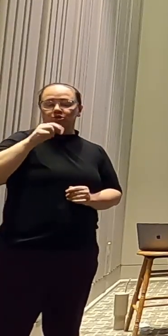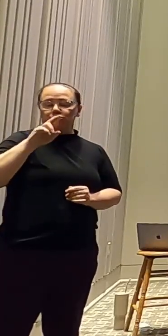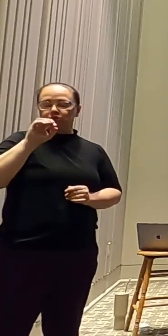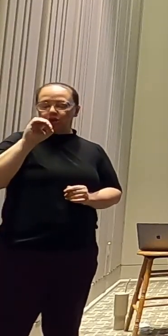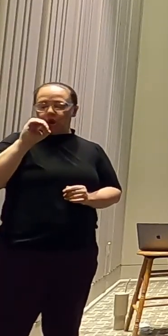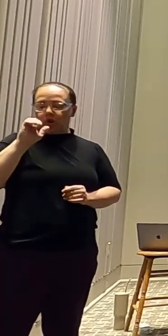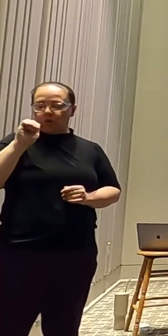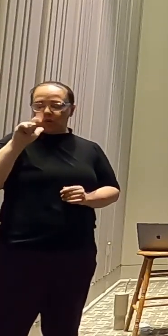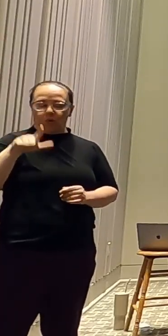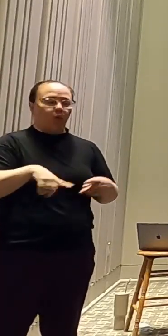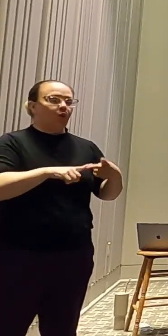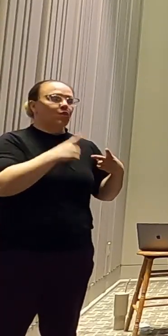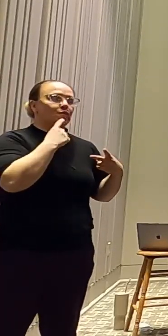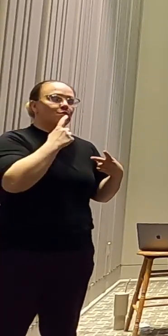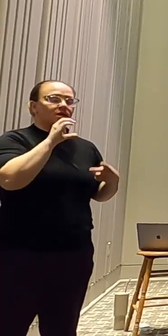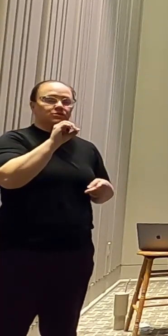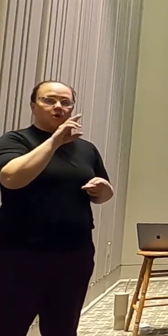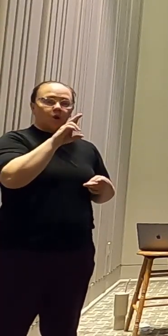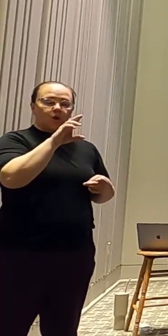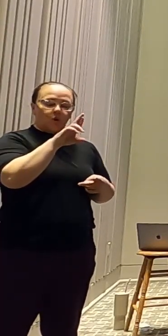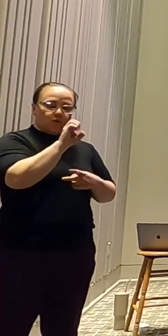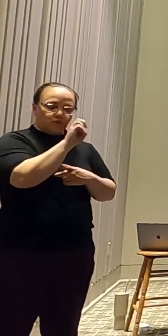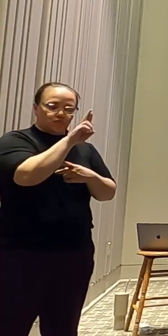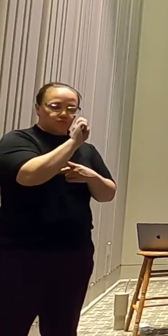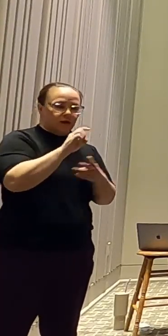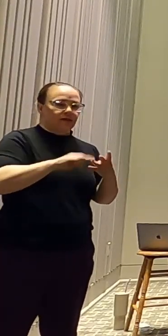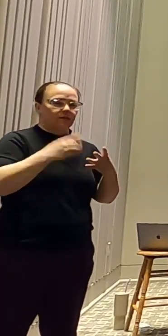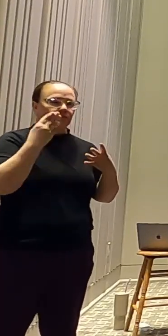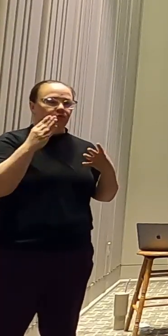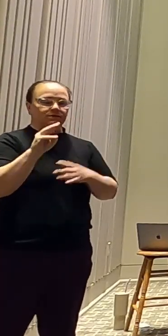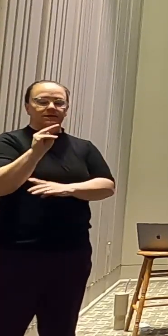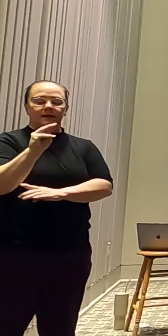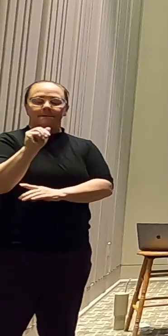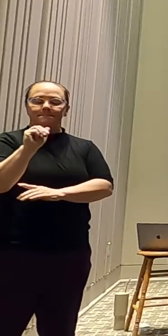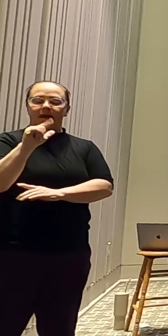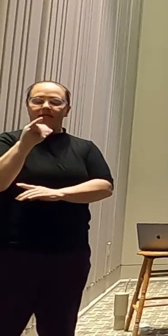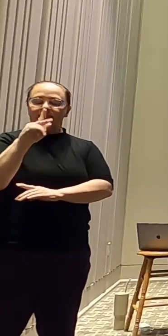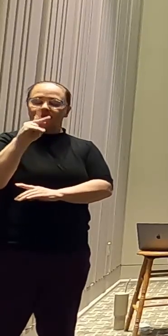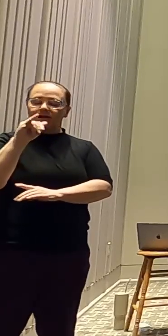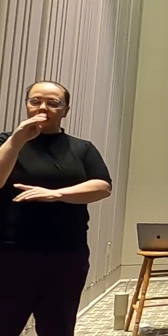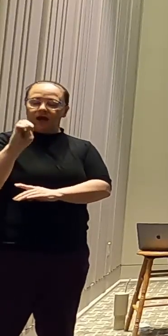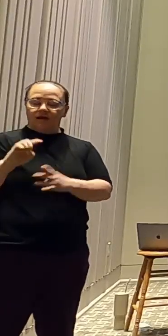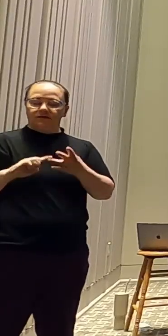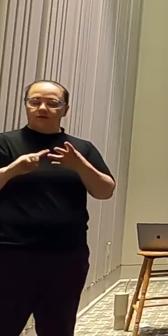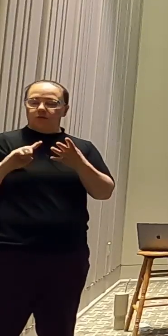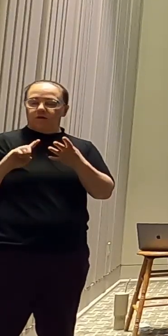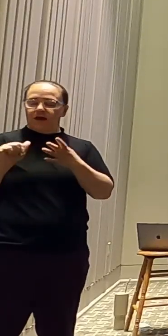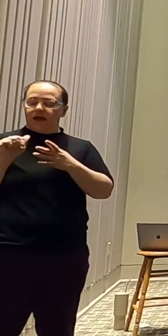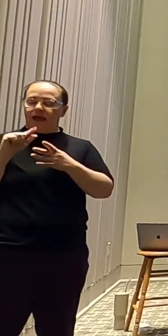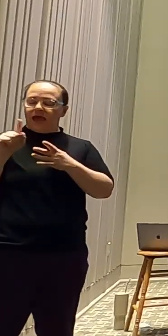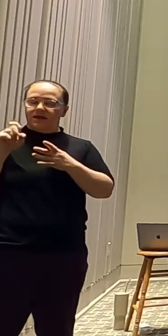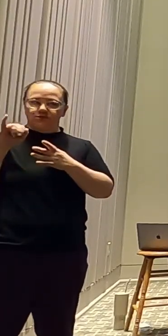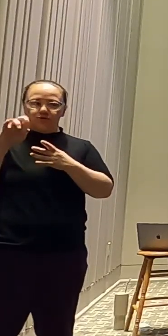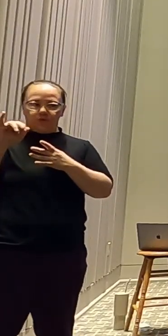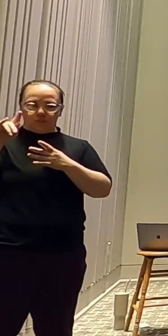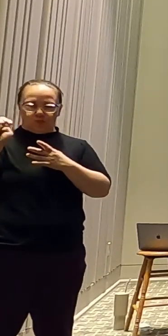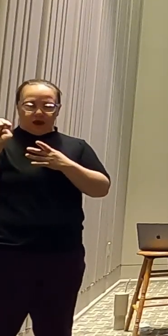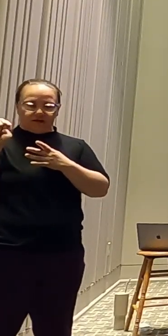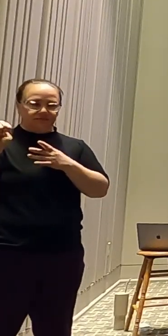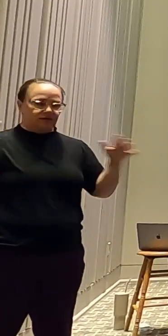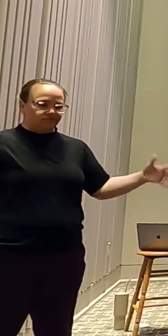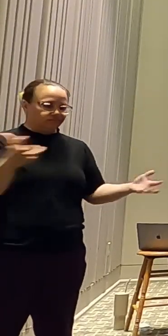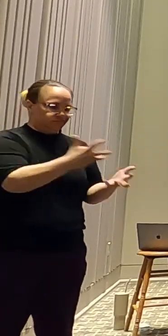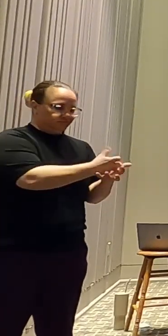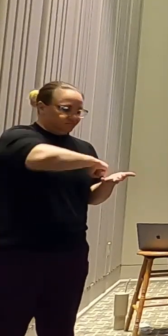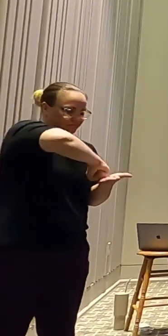green blue is from copper minerals like malachite or azurite. These pigments would be ground together and combined with